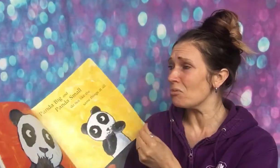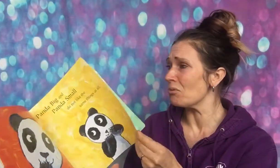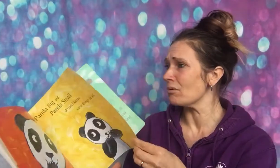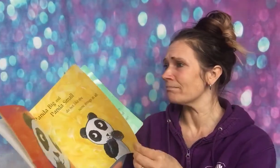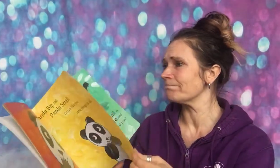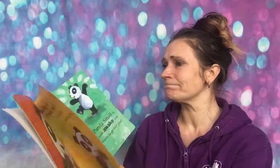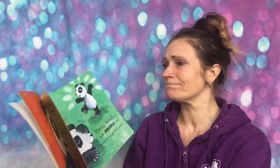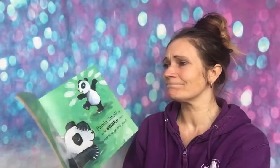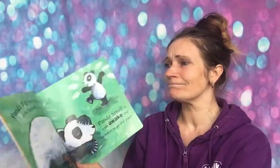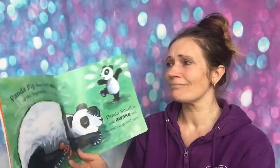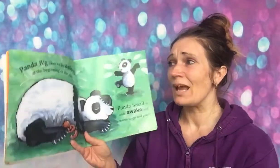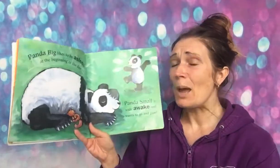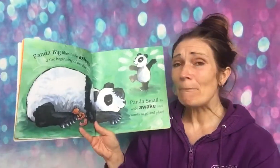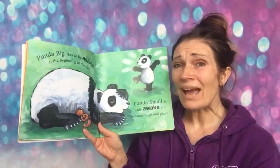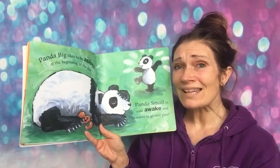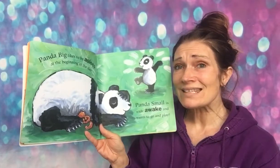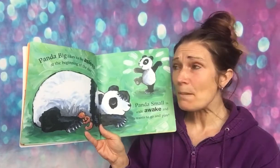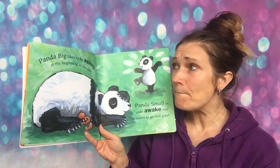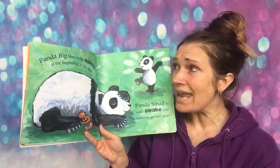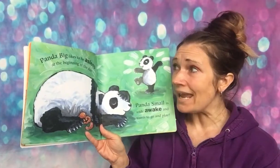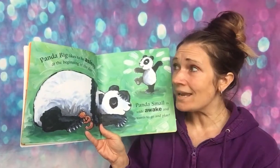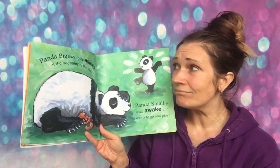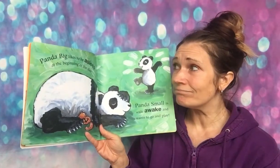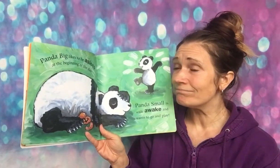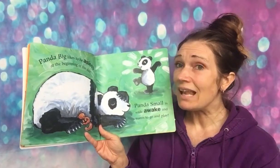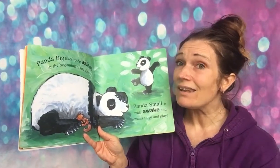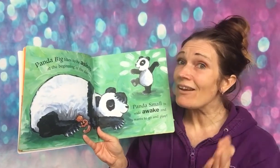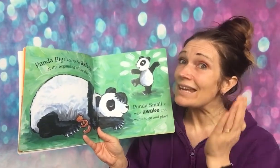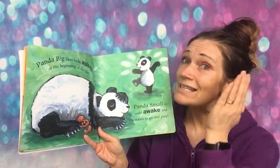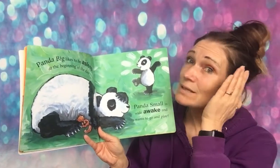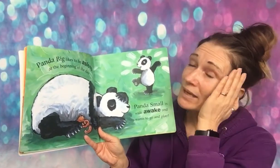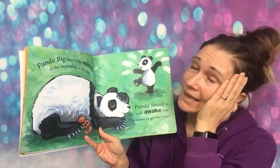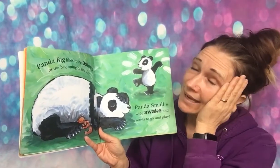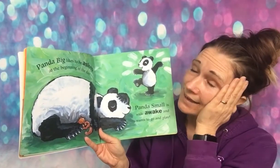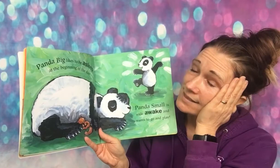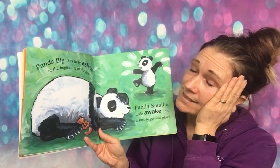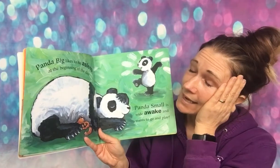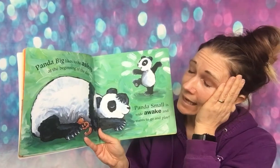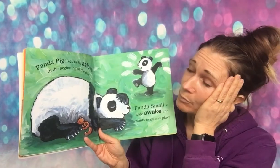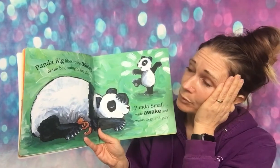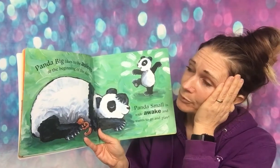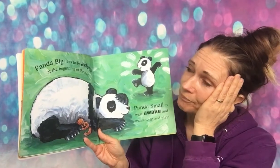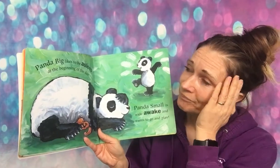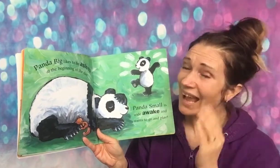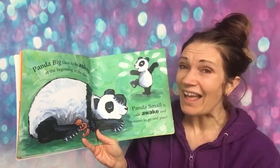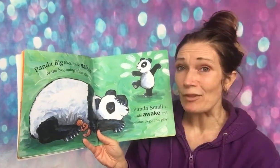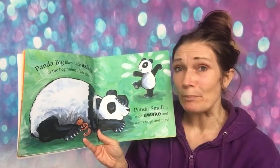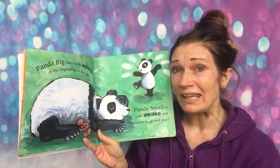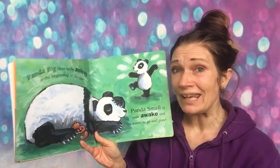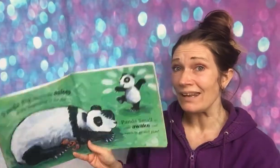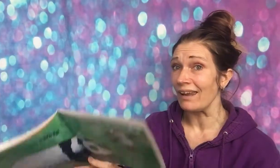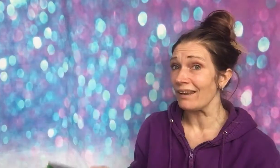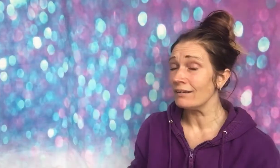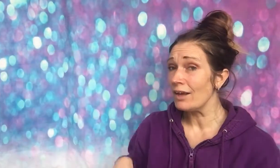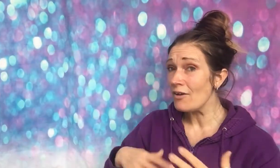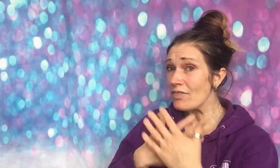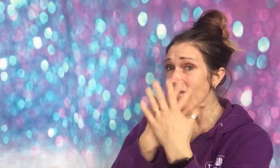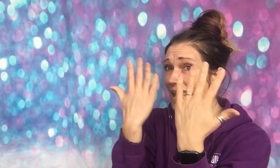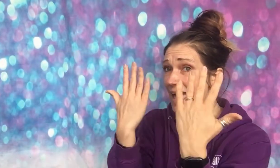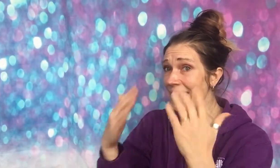all. Panda Big likes to be asleep at the beginning of the